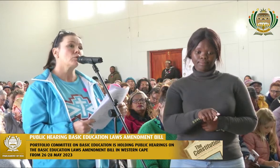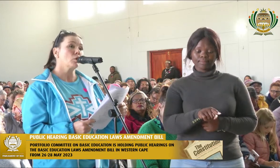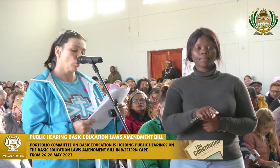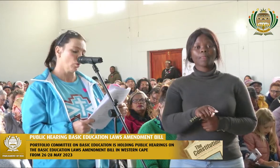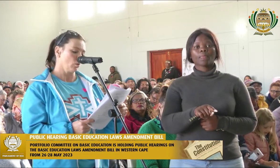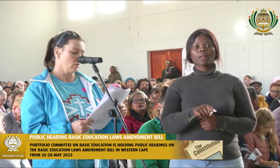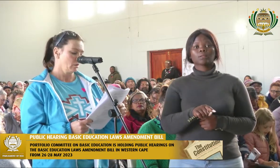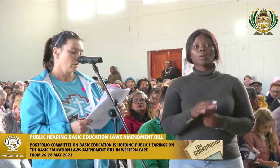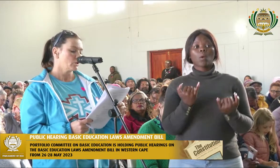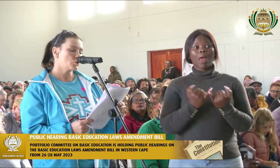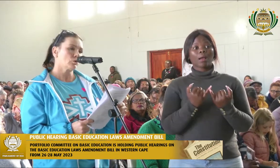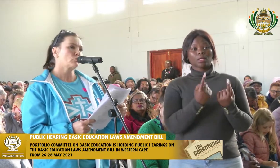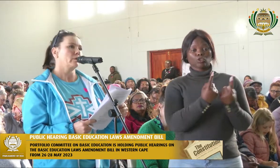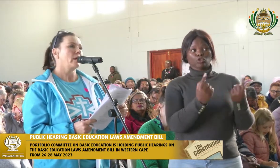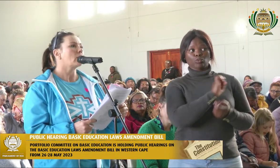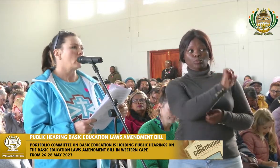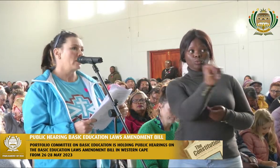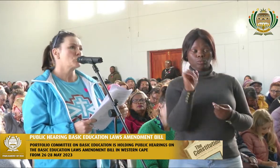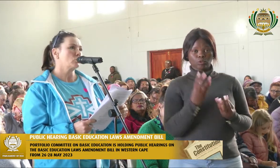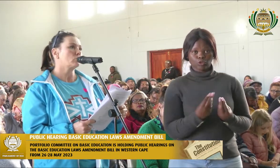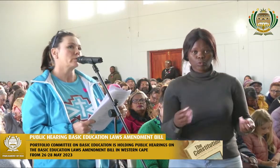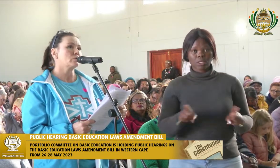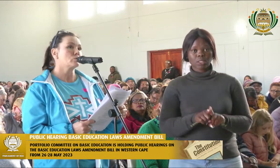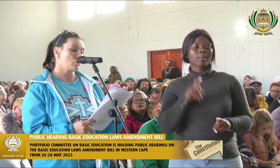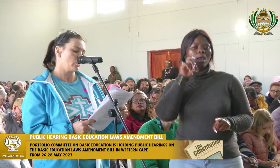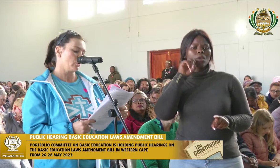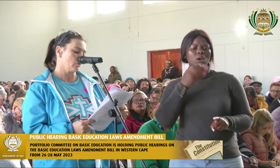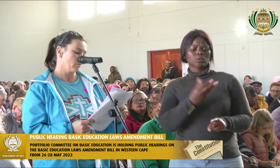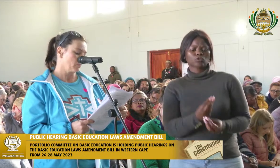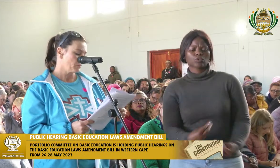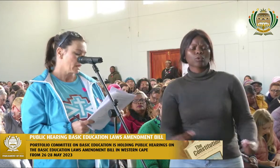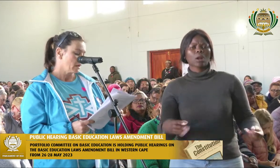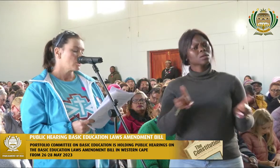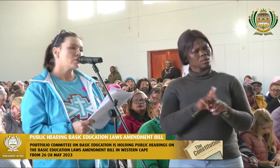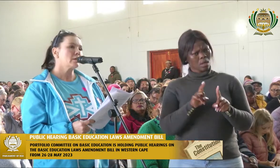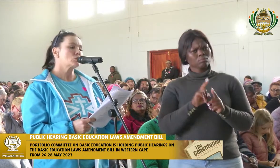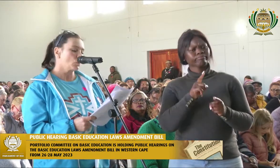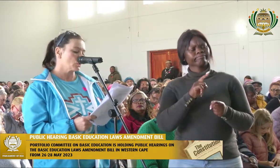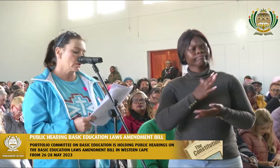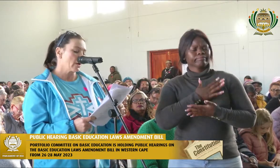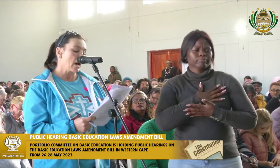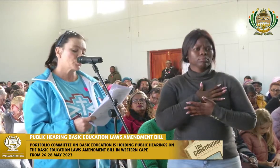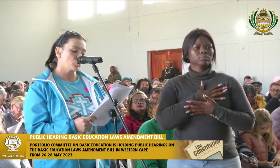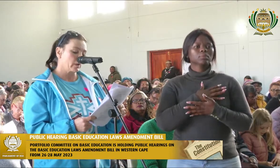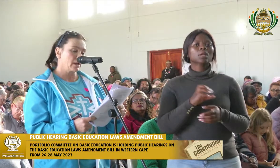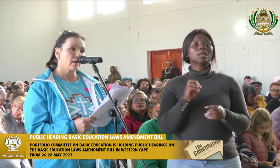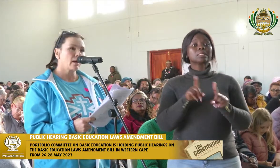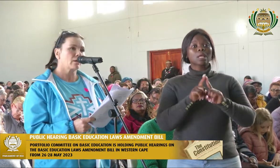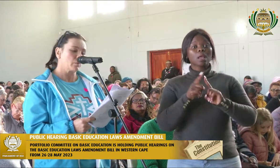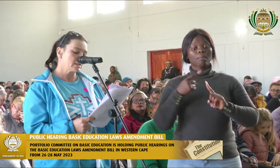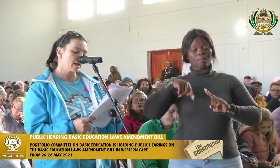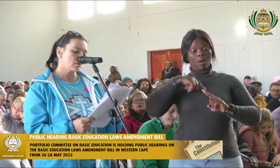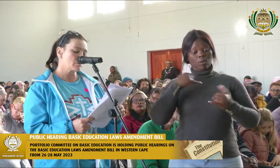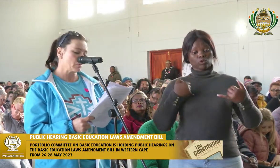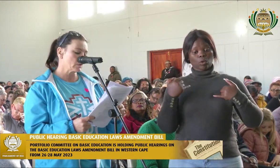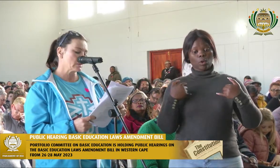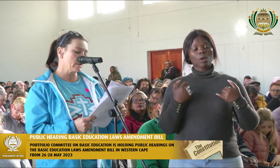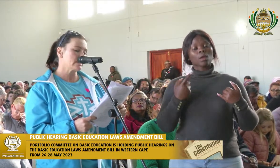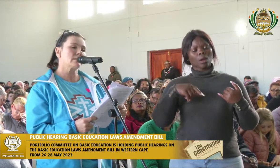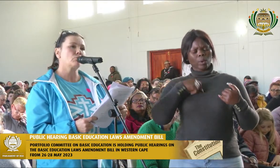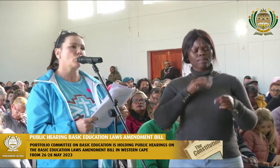as is each of your children and grandchildren to you. She is also our joy, and we